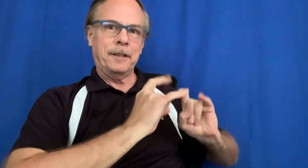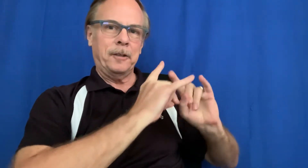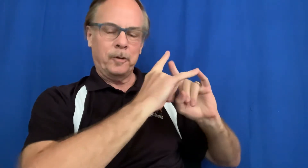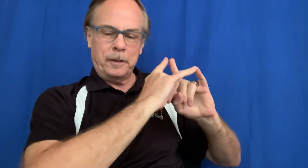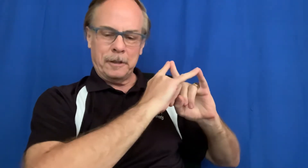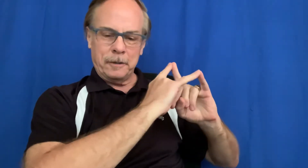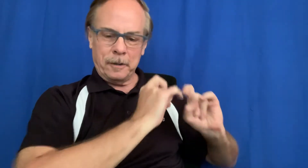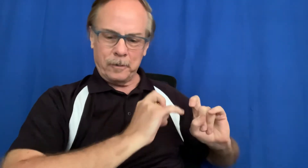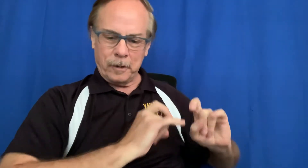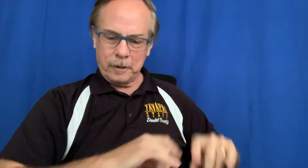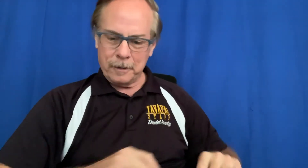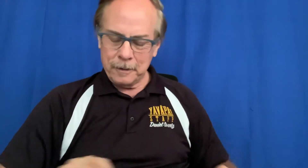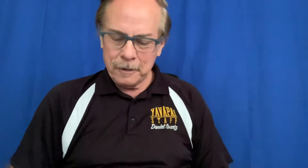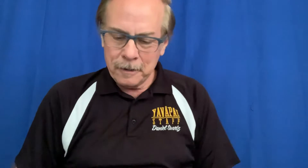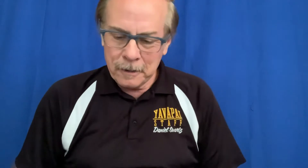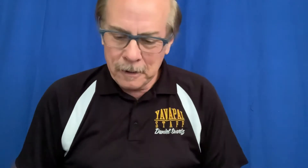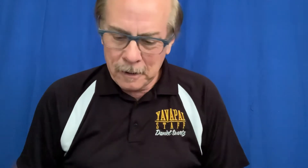Easier said than done, right?